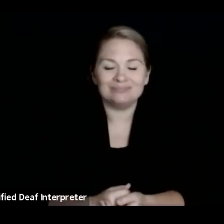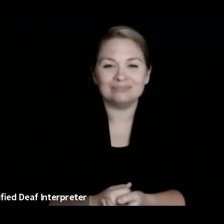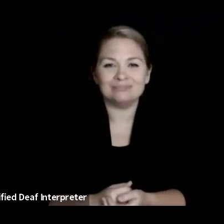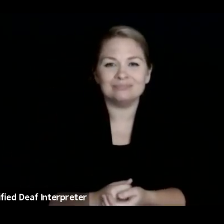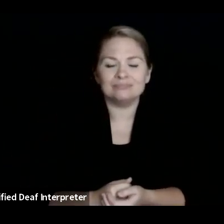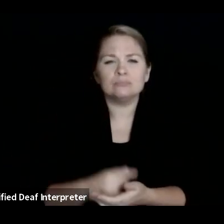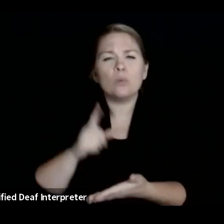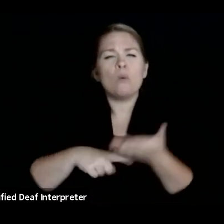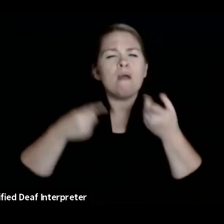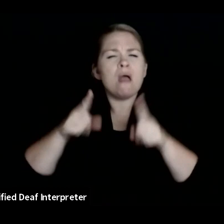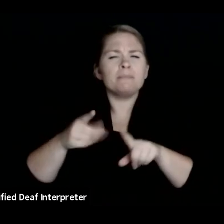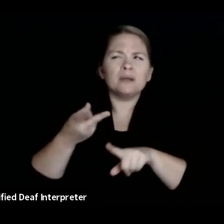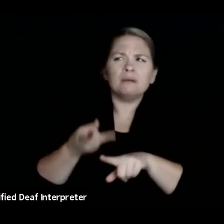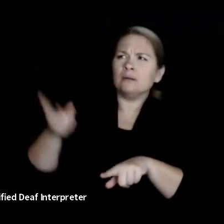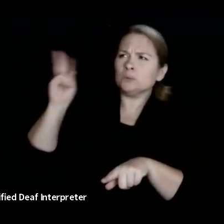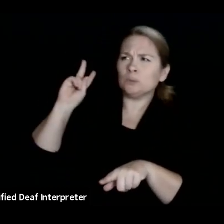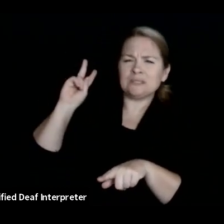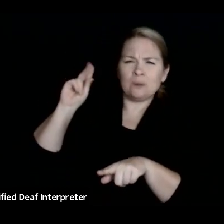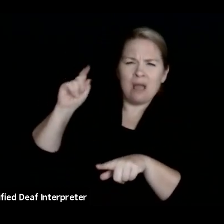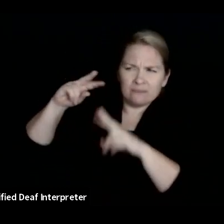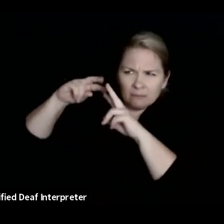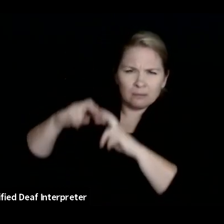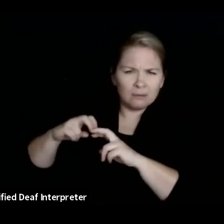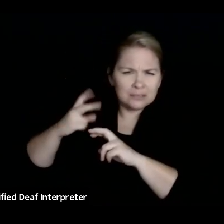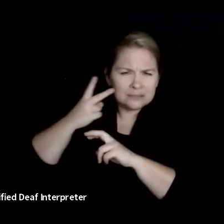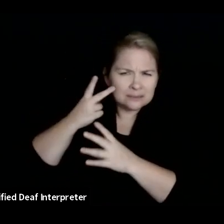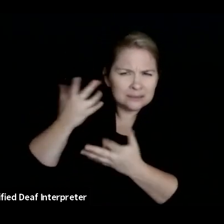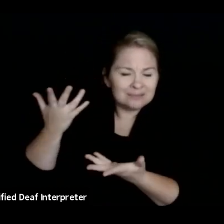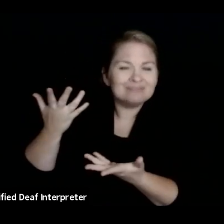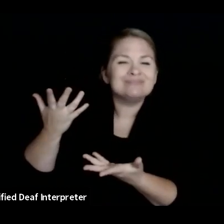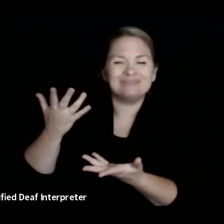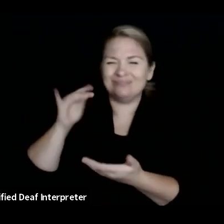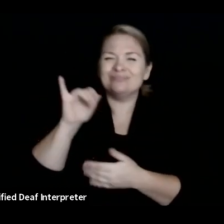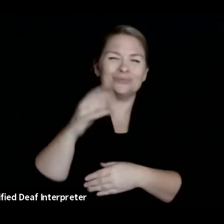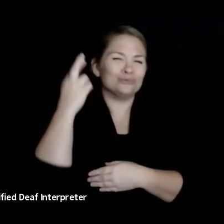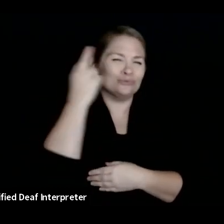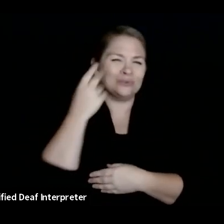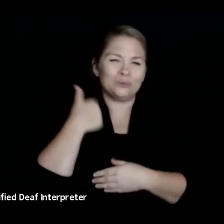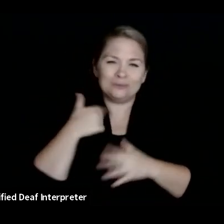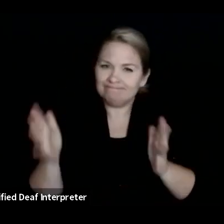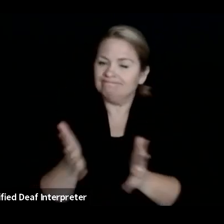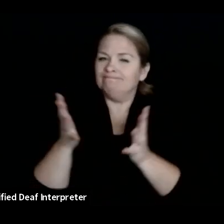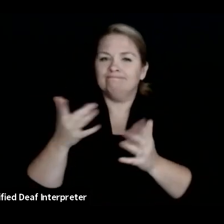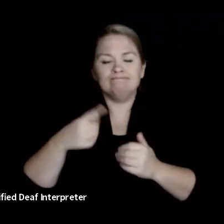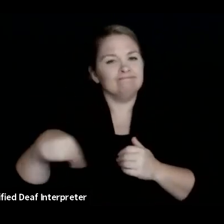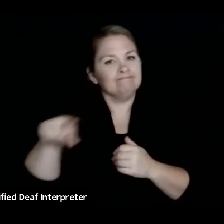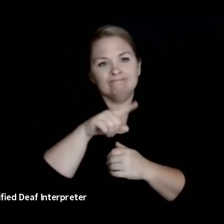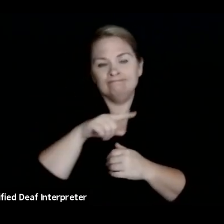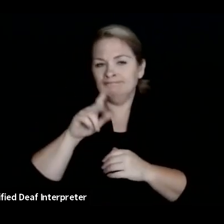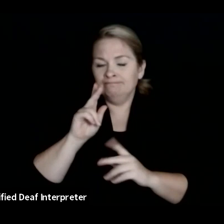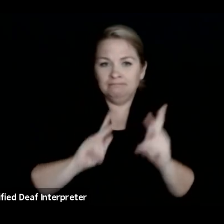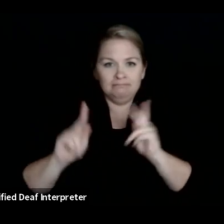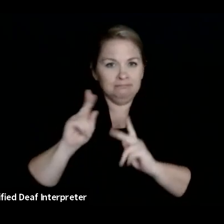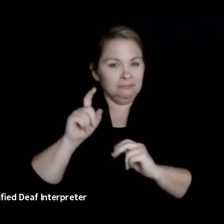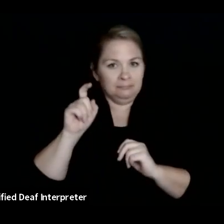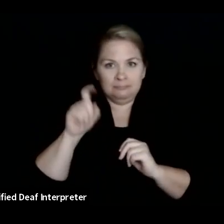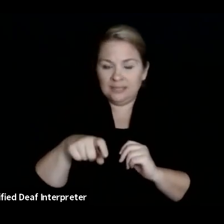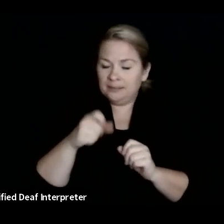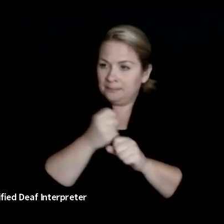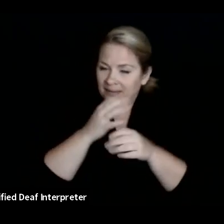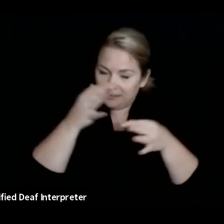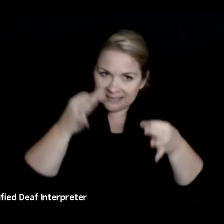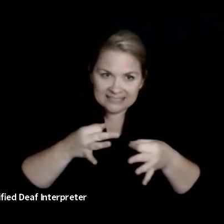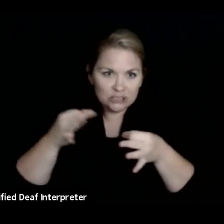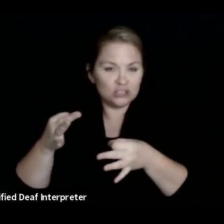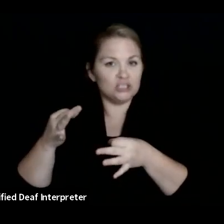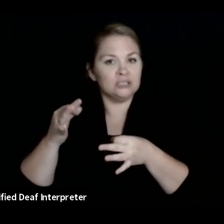hear us call for Minnesotans to do the right thing and do their part to slow the spread of COVID. Given that it can be 2 weeks